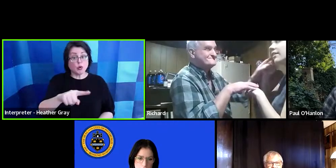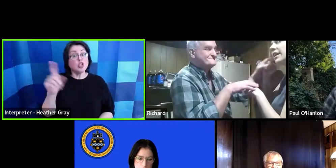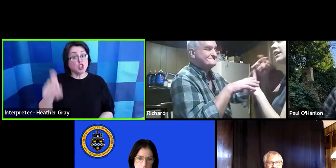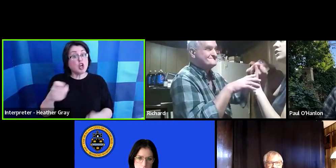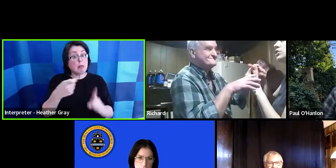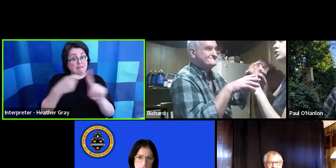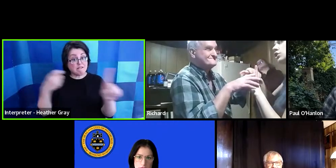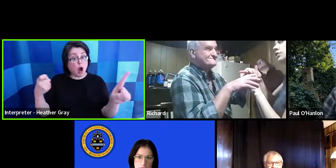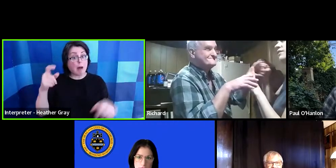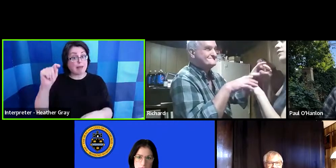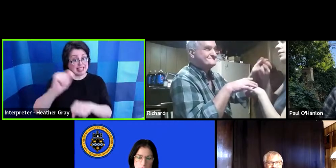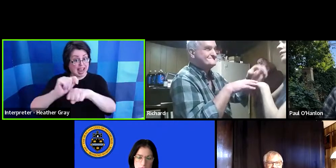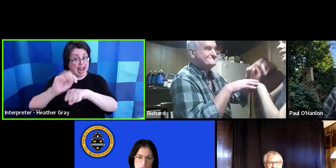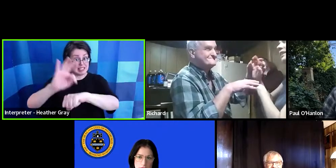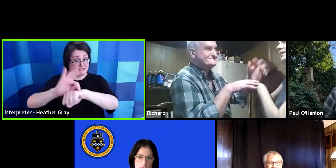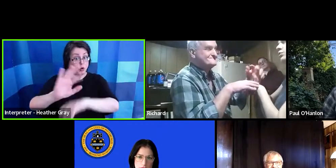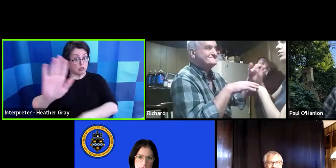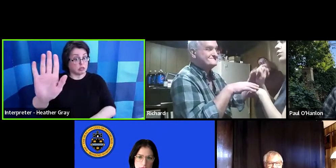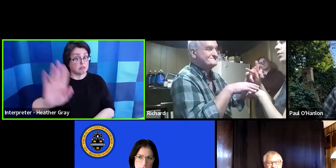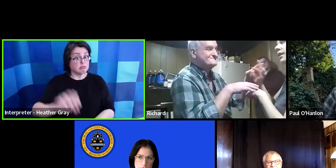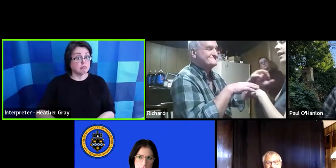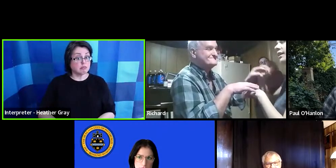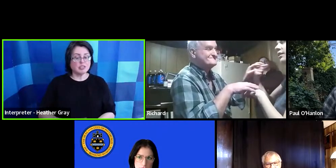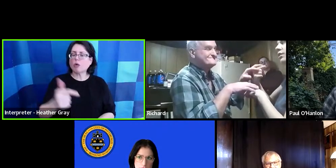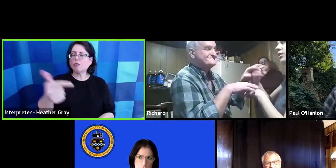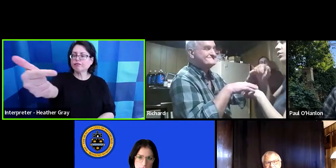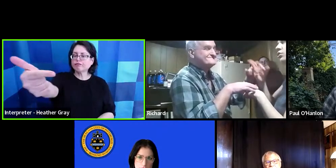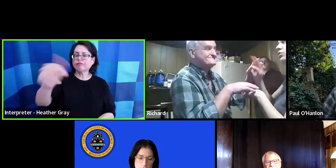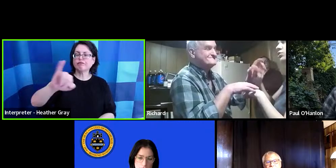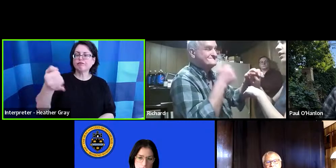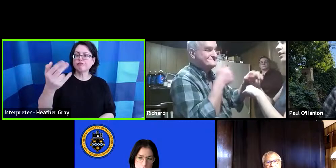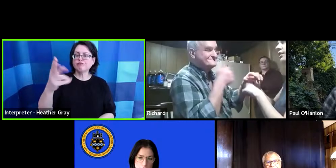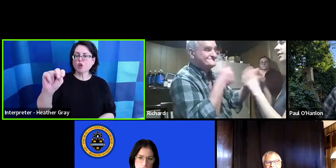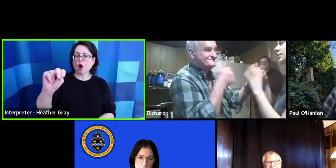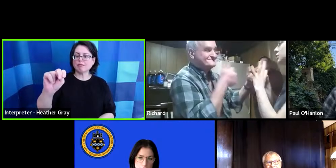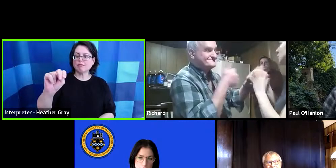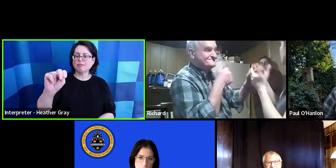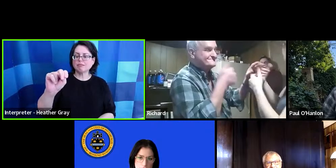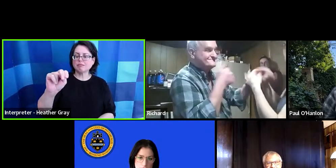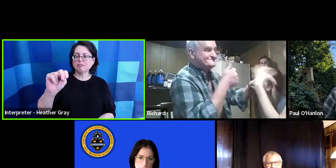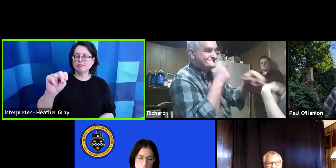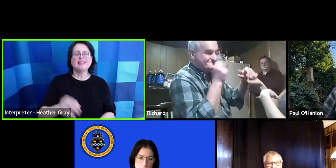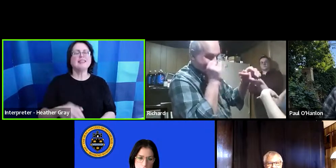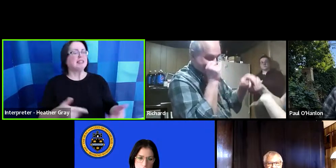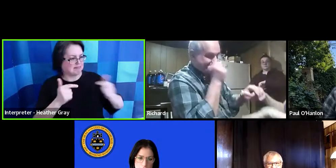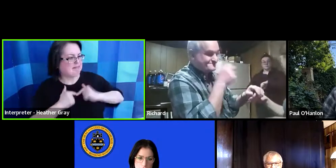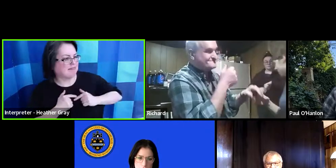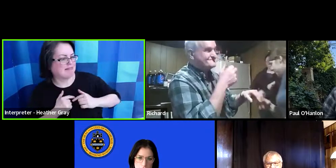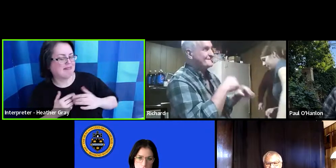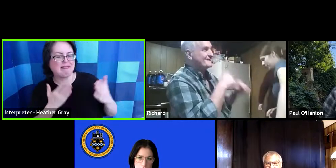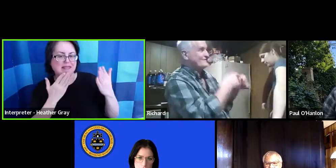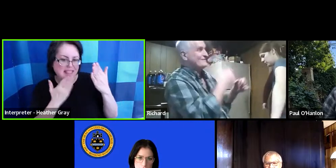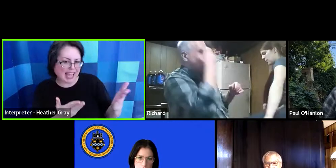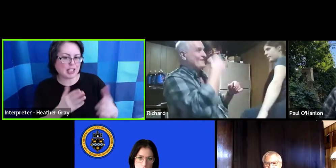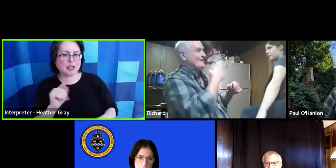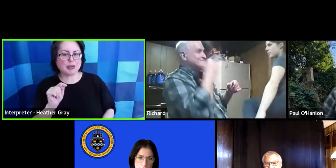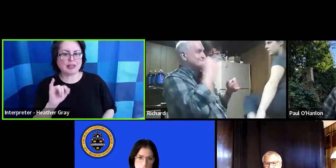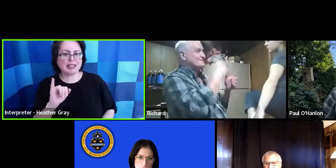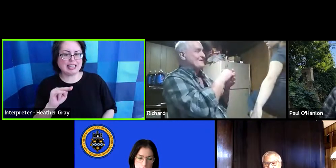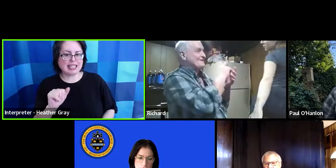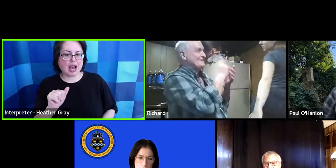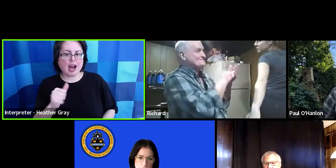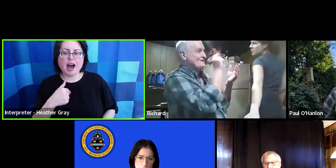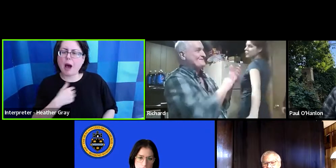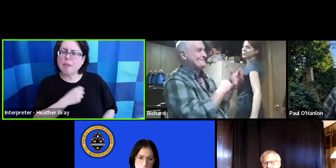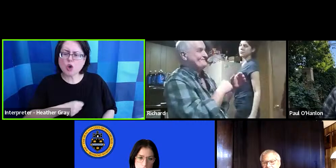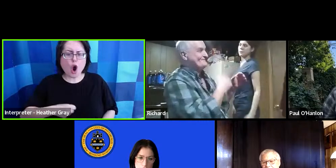So I'll pass over to John now. Okay, thank you, Tina, and sorry you have to get off.